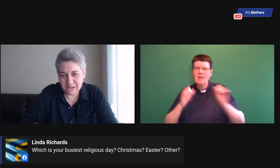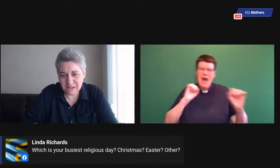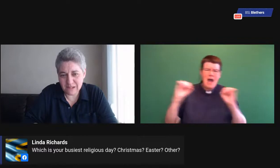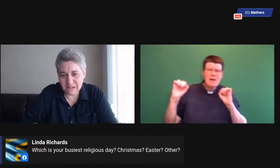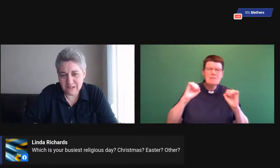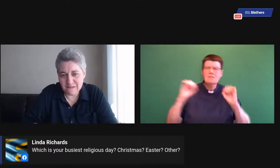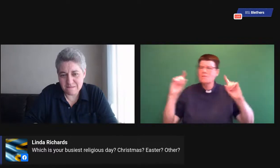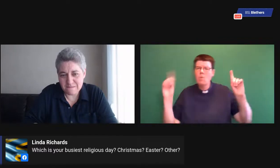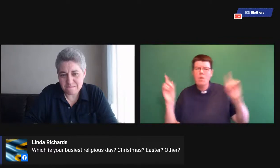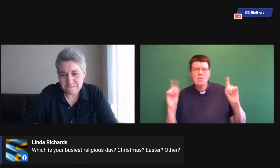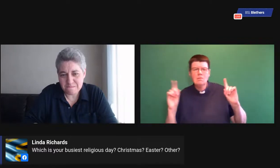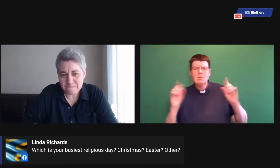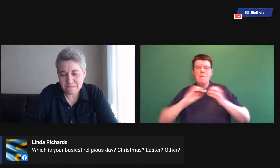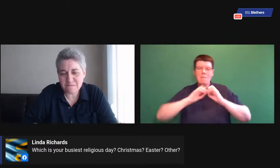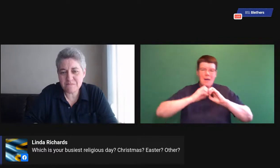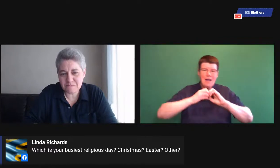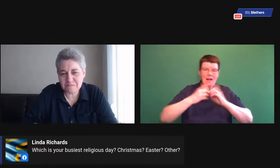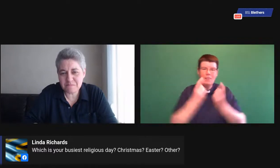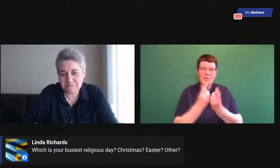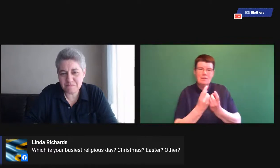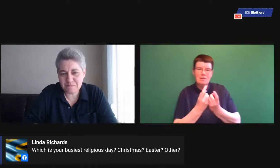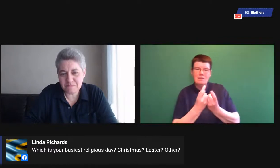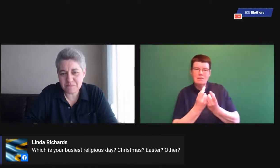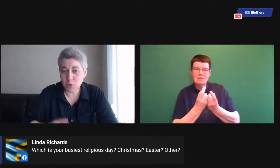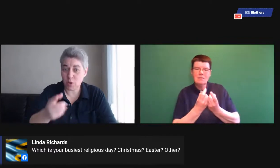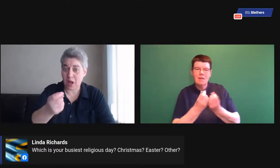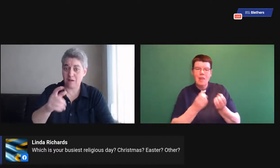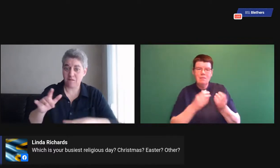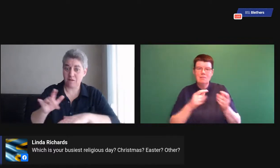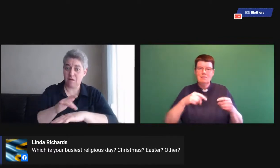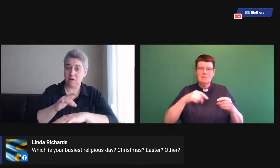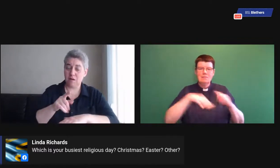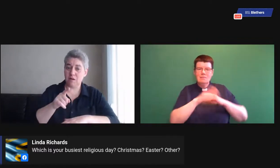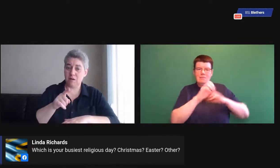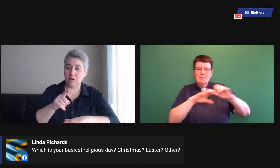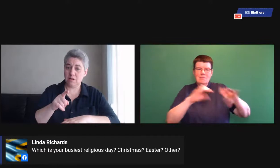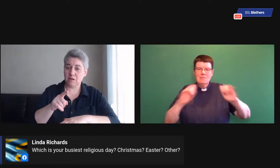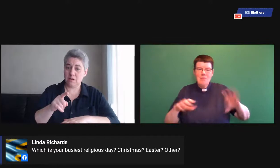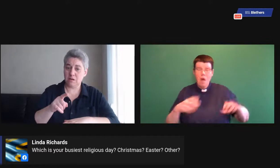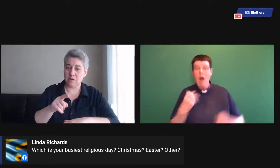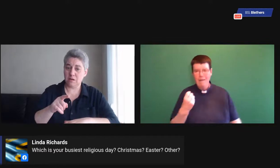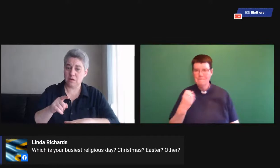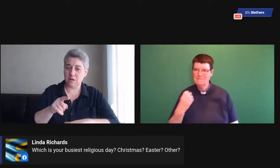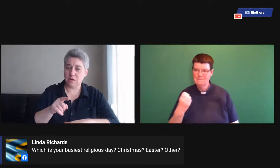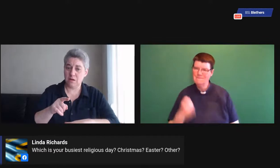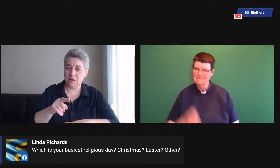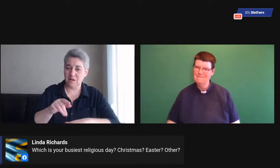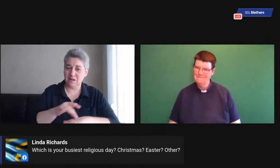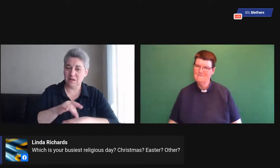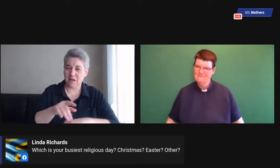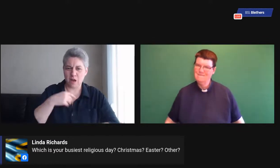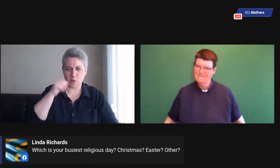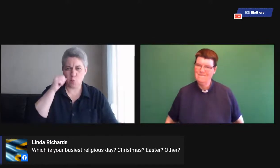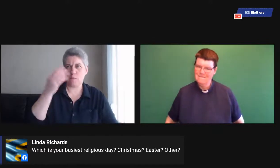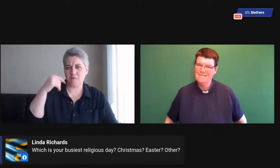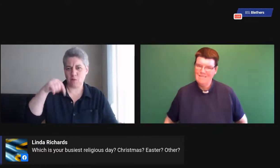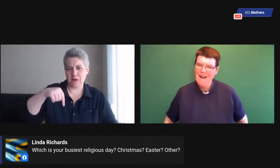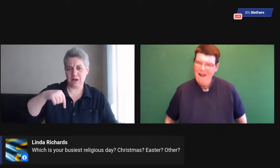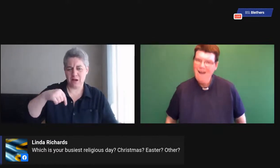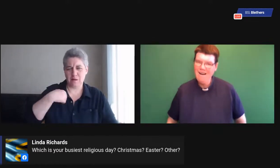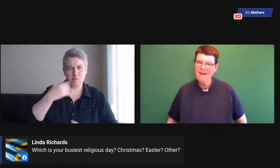all deaf, and we plan sort of like a me acting thing or a craft day and things to do. So you have a theatre as well. Oh